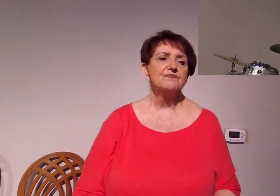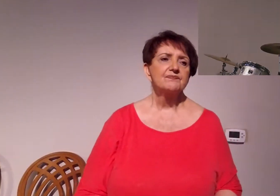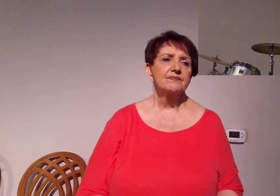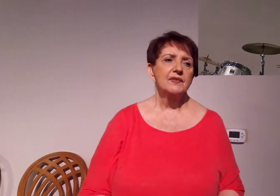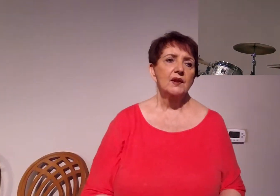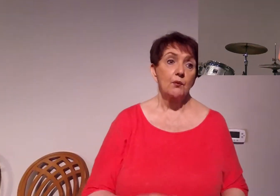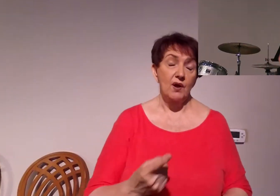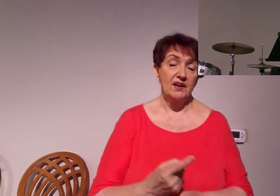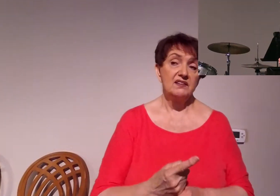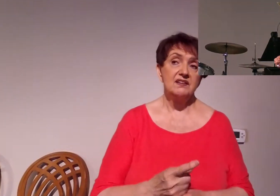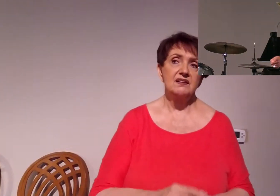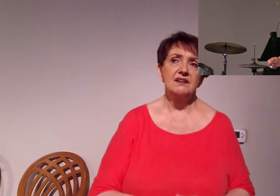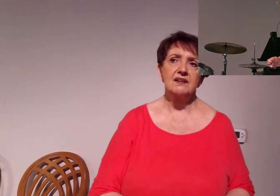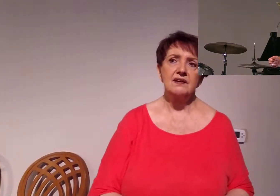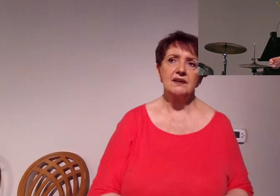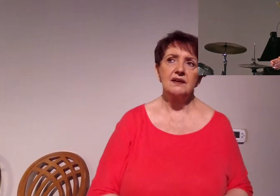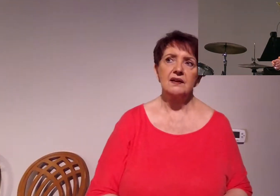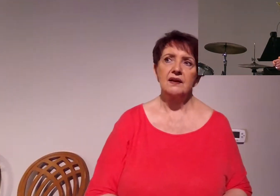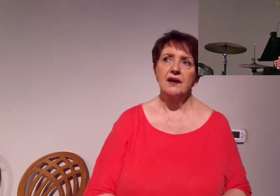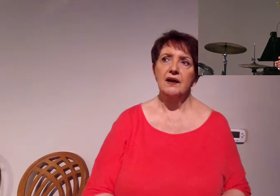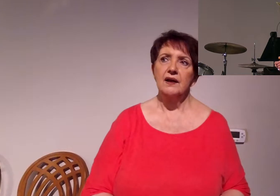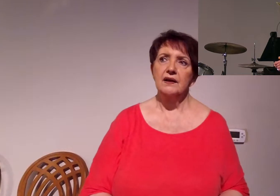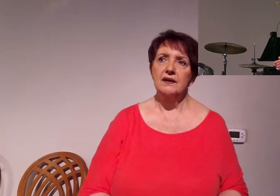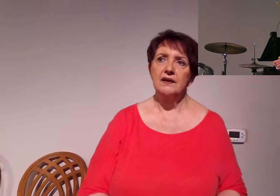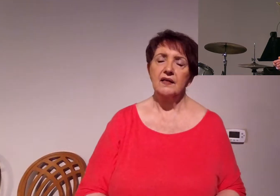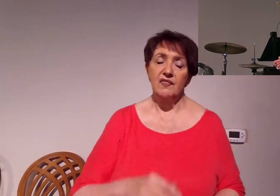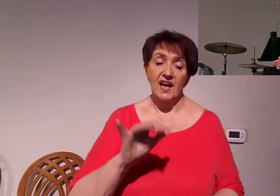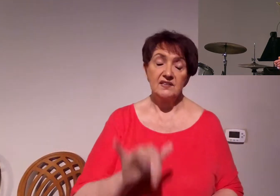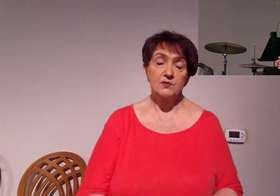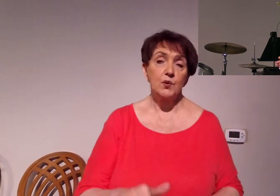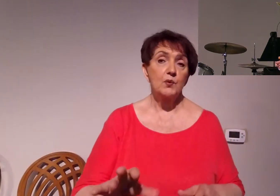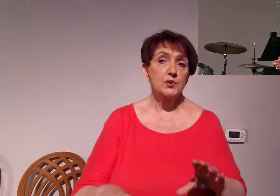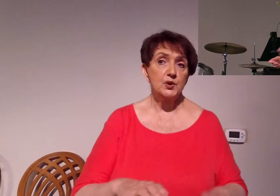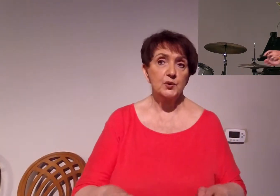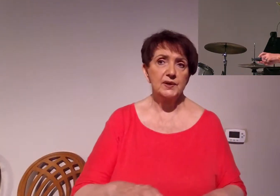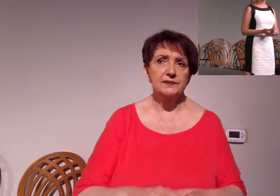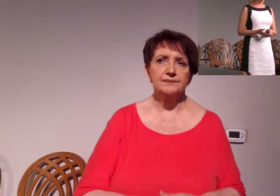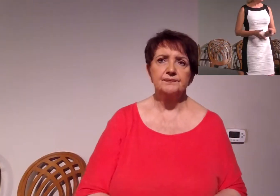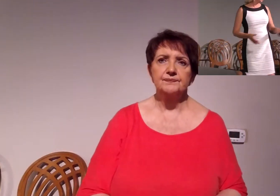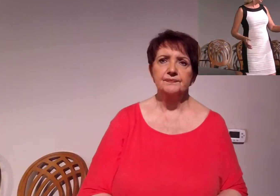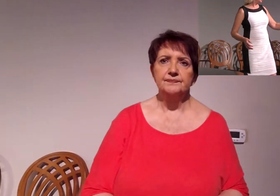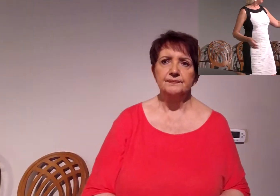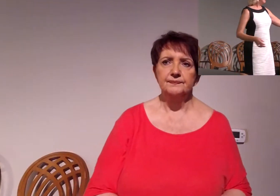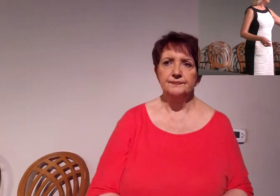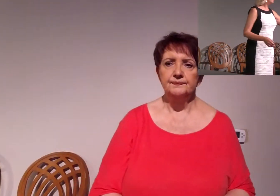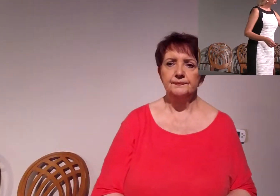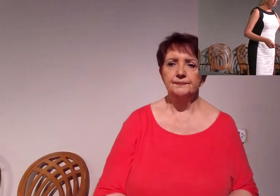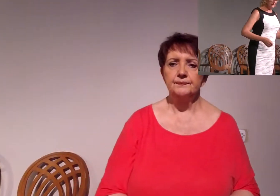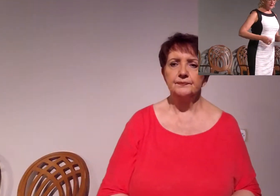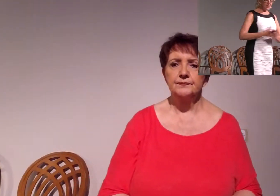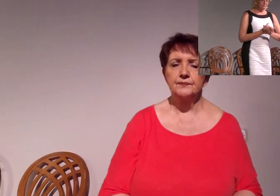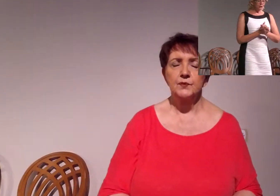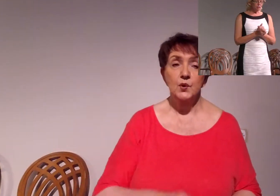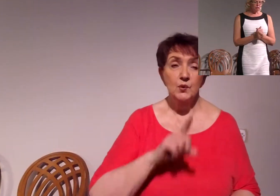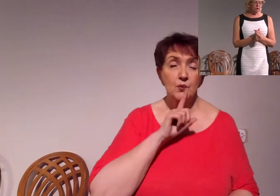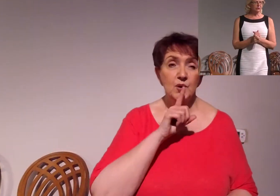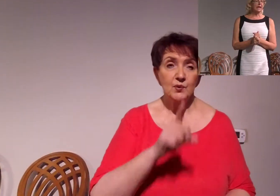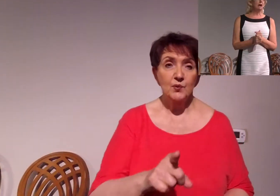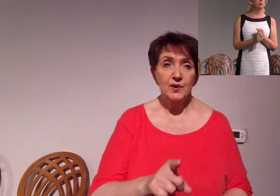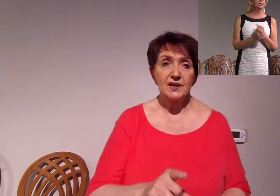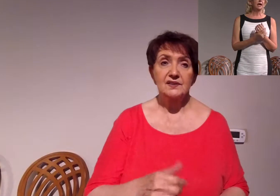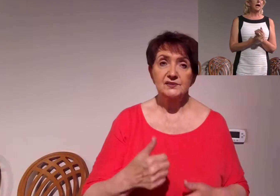Right? And we hope that it's amen, that that's what we're up to. Right? That's what we're up to. That we're really up